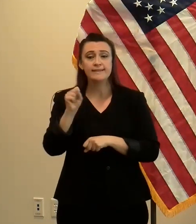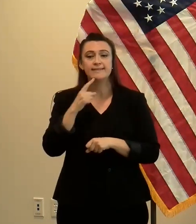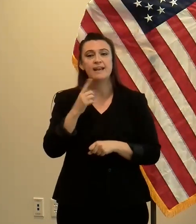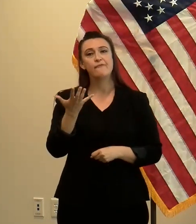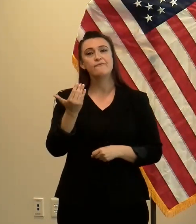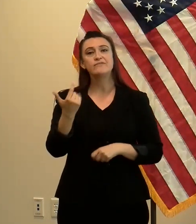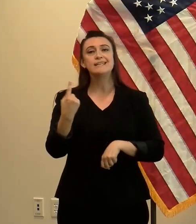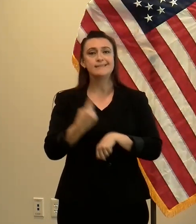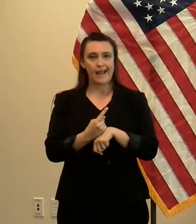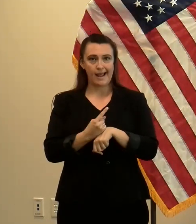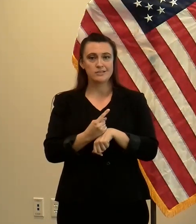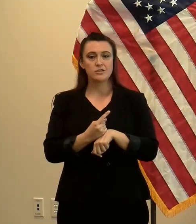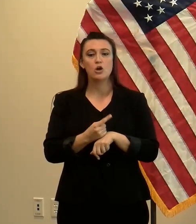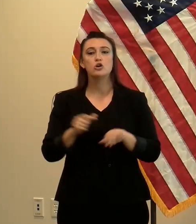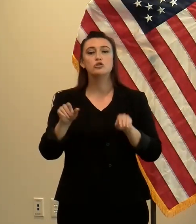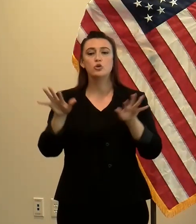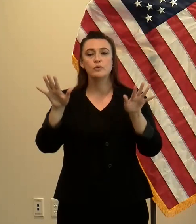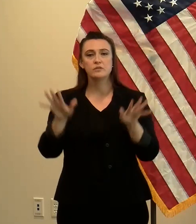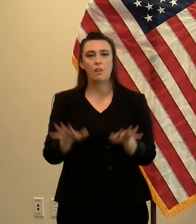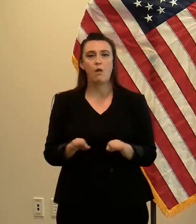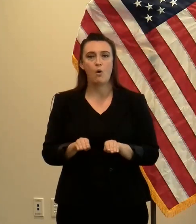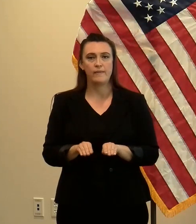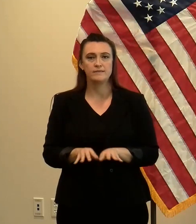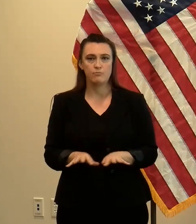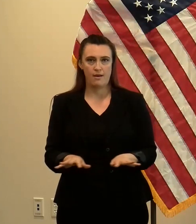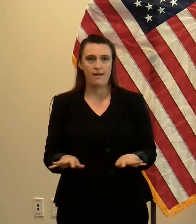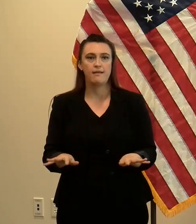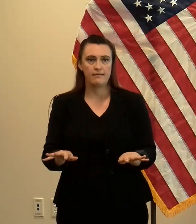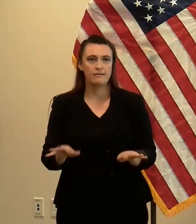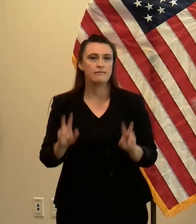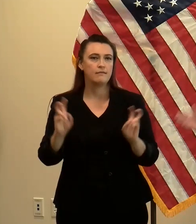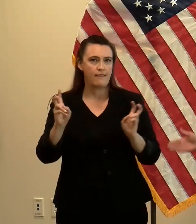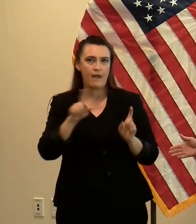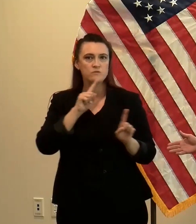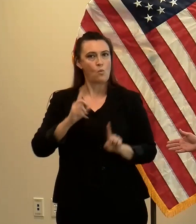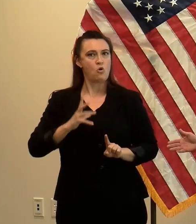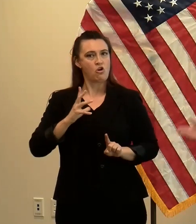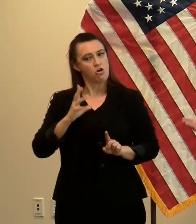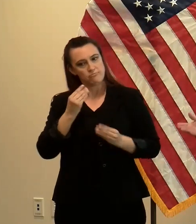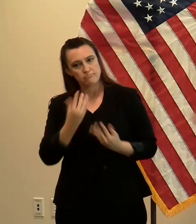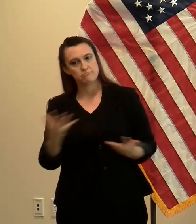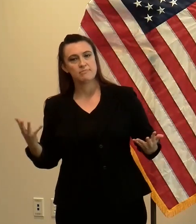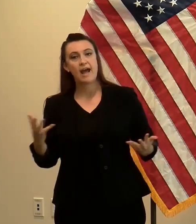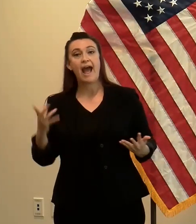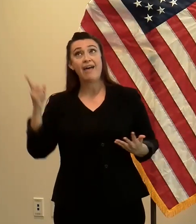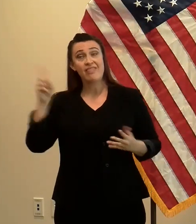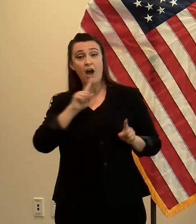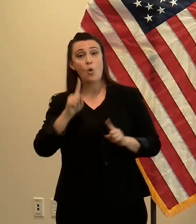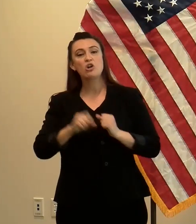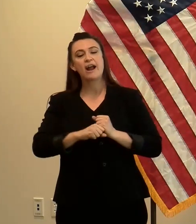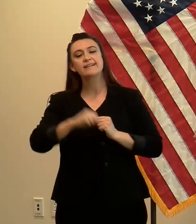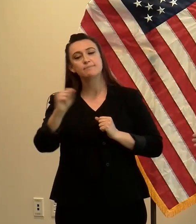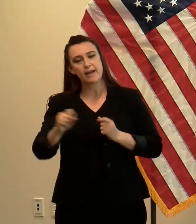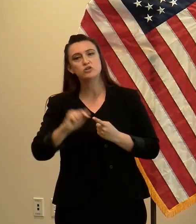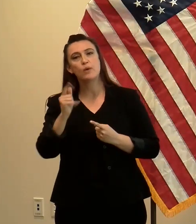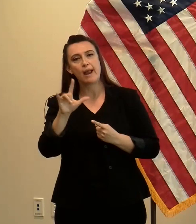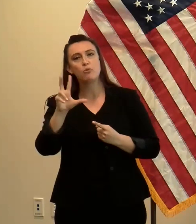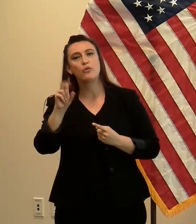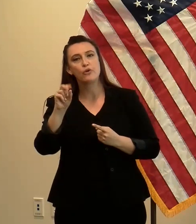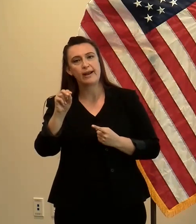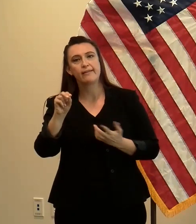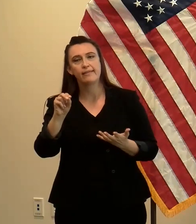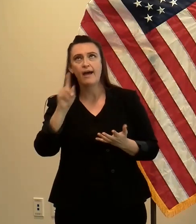days to slow the spread. And that order was expanded until April 30th, which made it, I think,